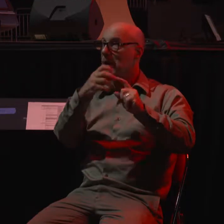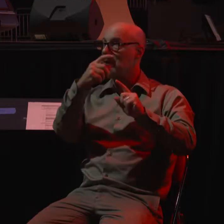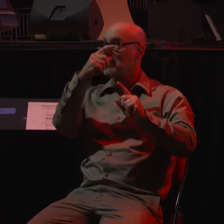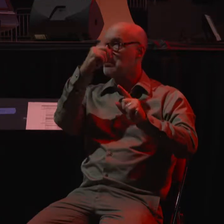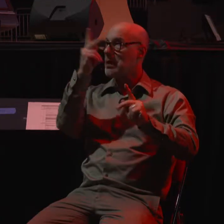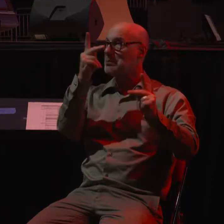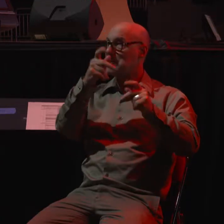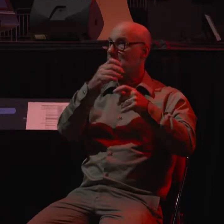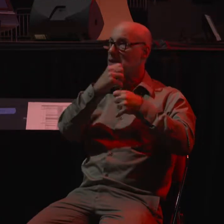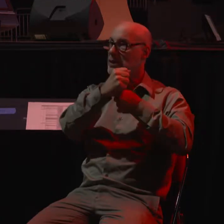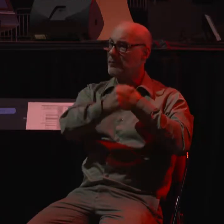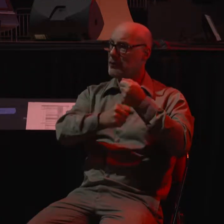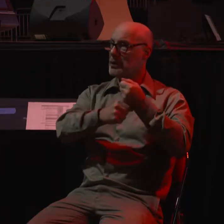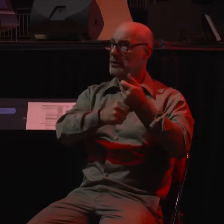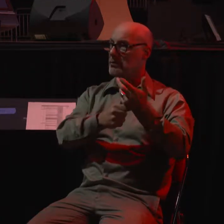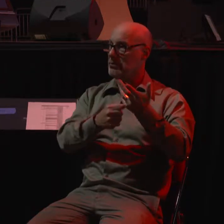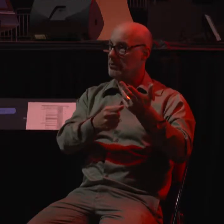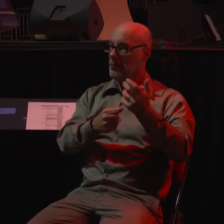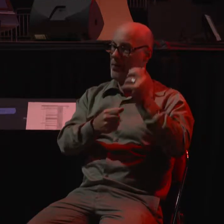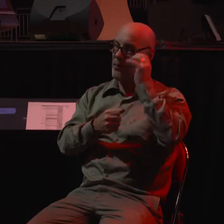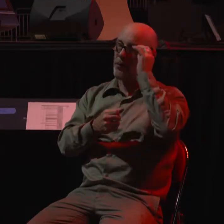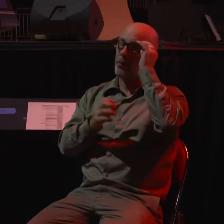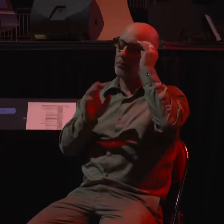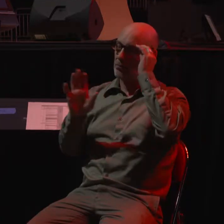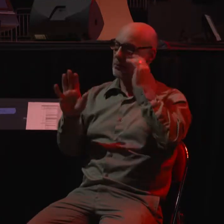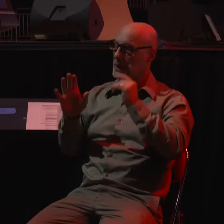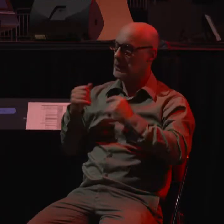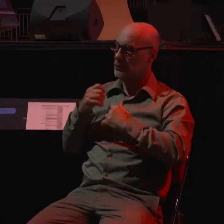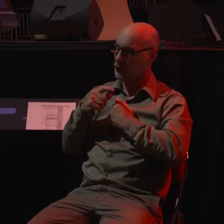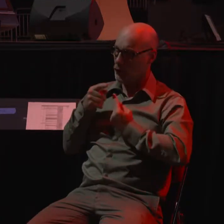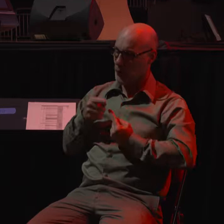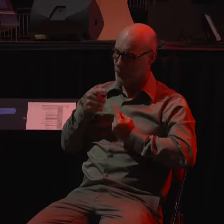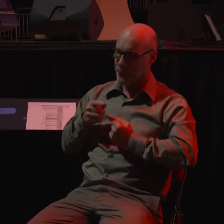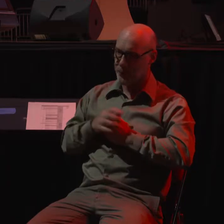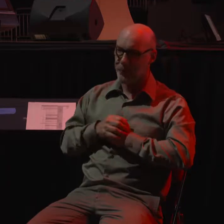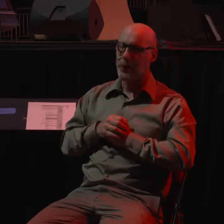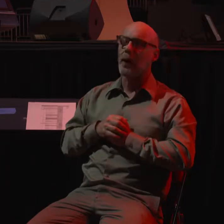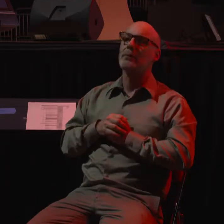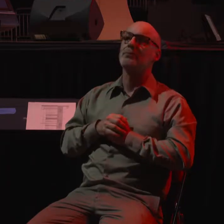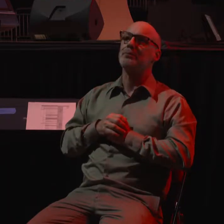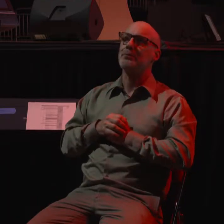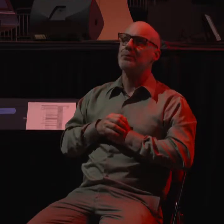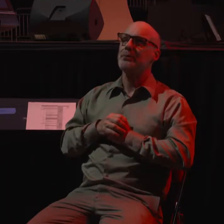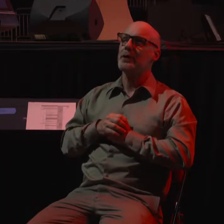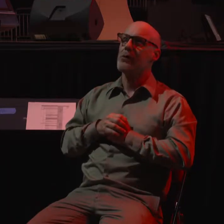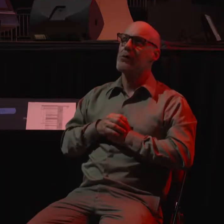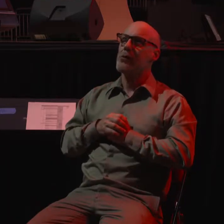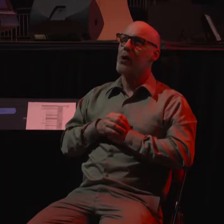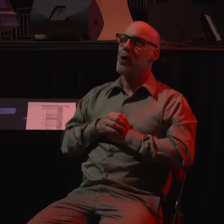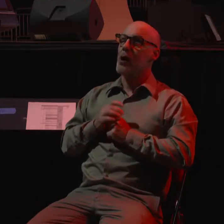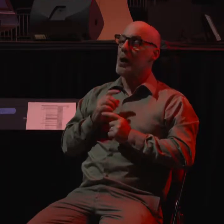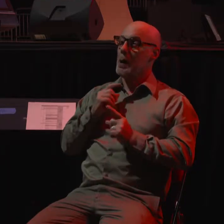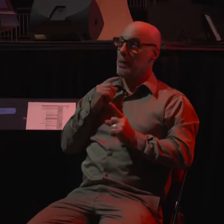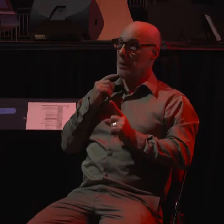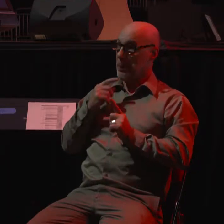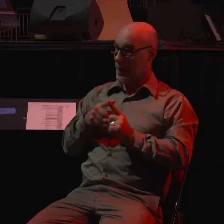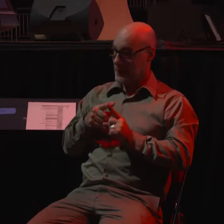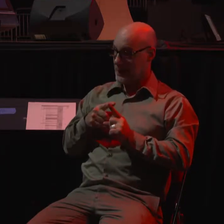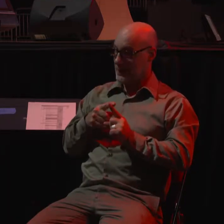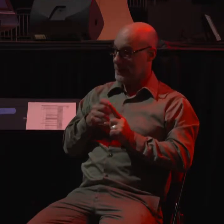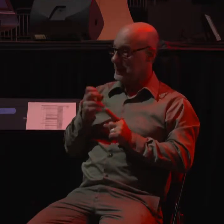African Americans, and so he struggled with that. He also was in some ways embarrassed by what he thought of as